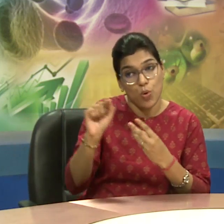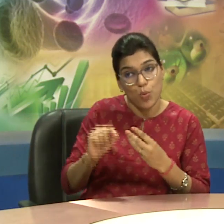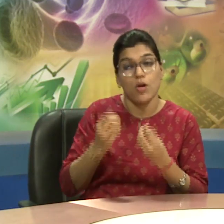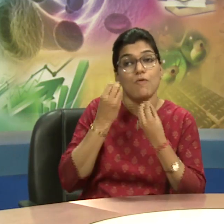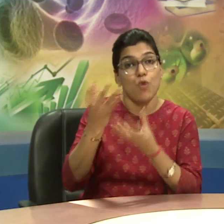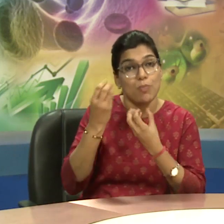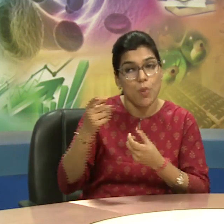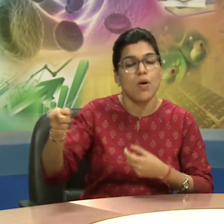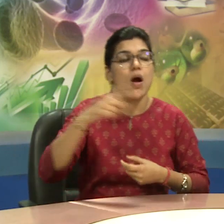consumer